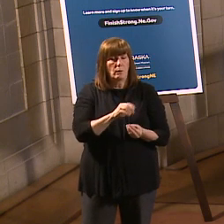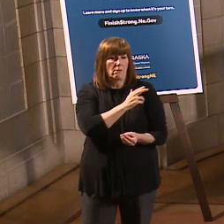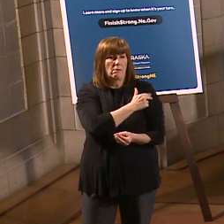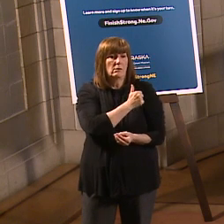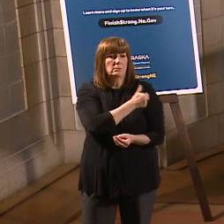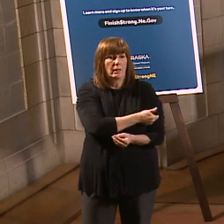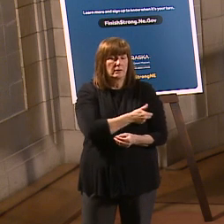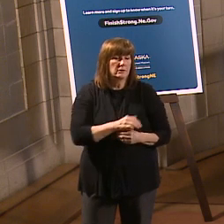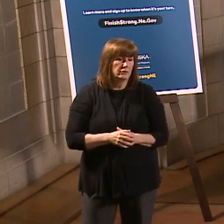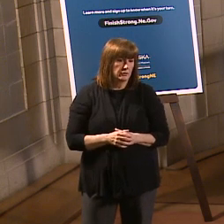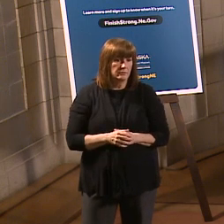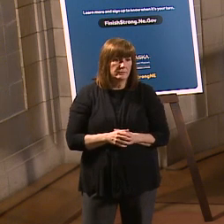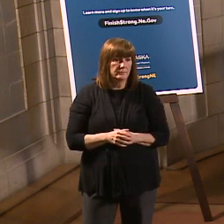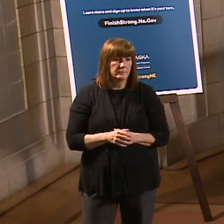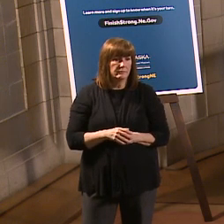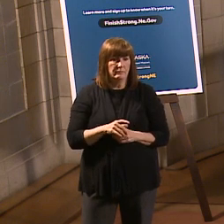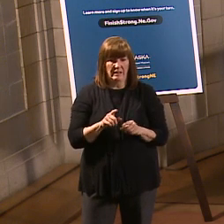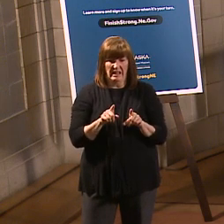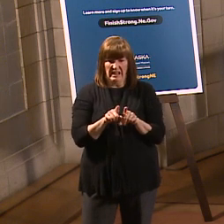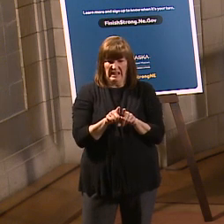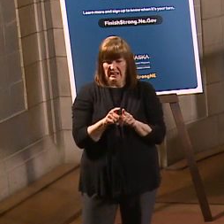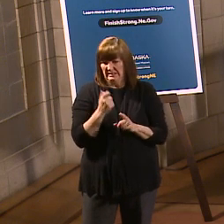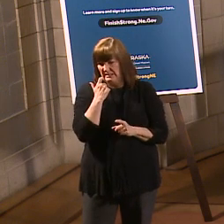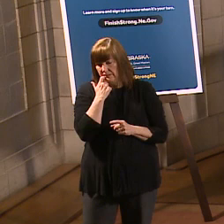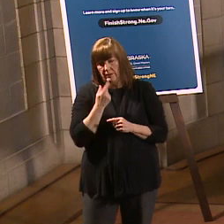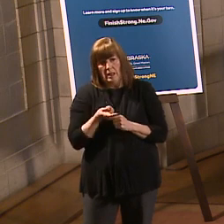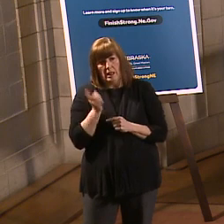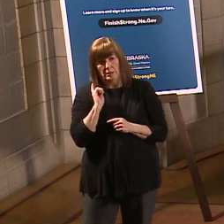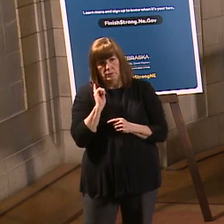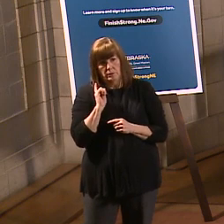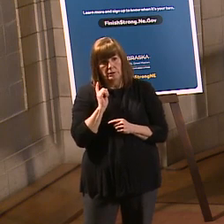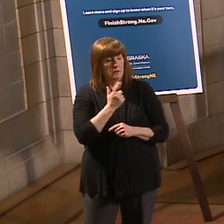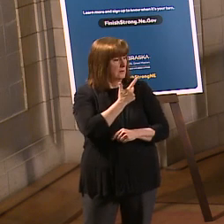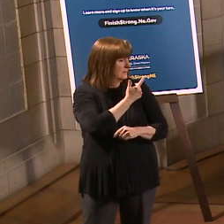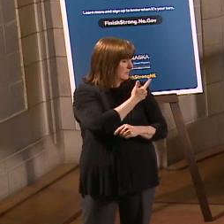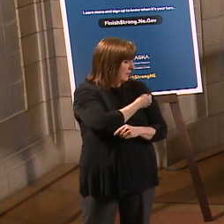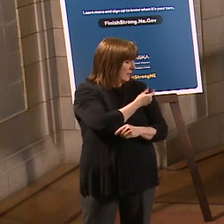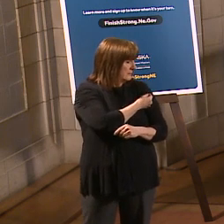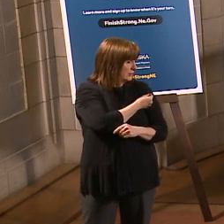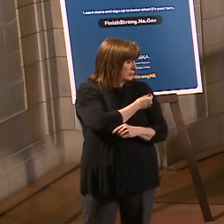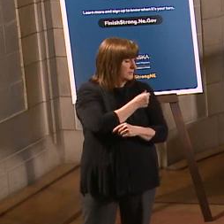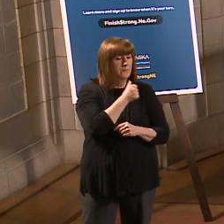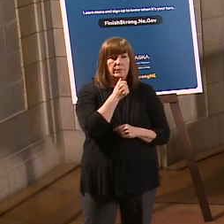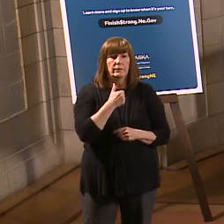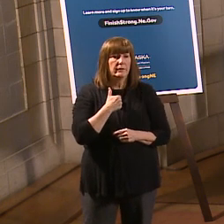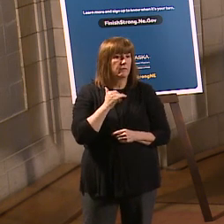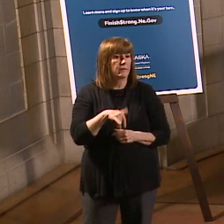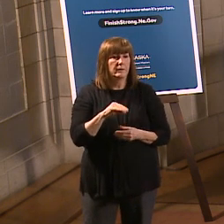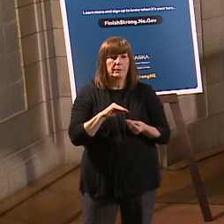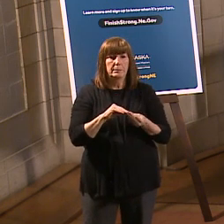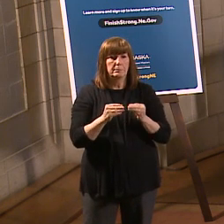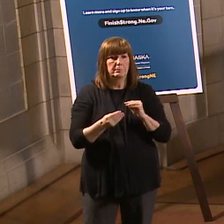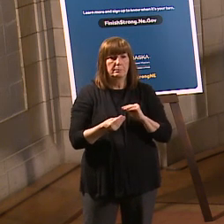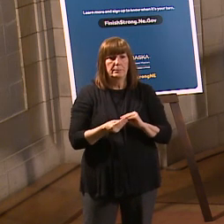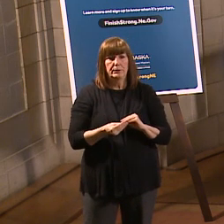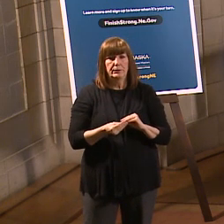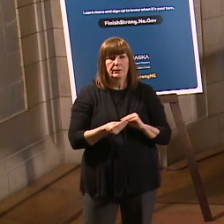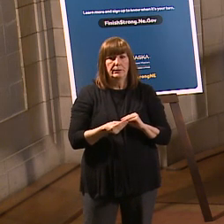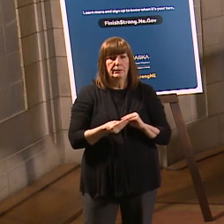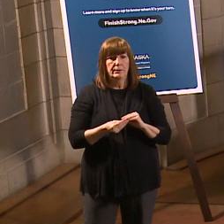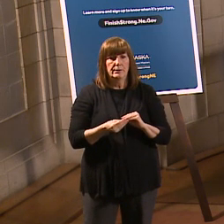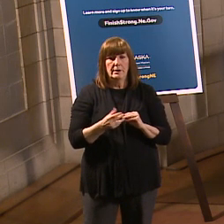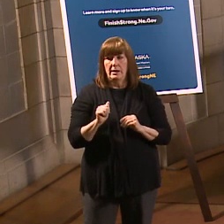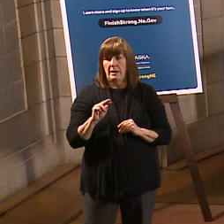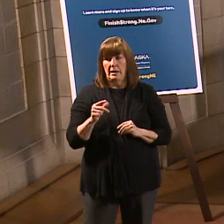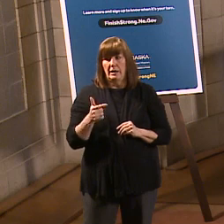hospitalizations. This was as of last week. And do you have vaccinations? I don't have that number. I don't